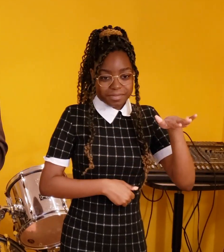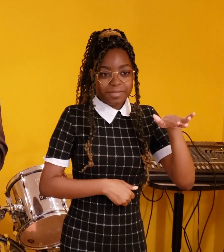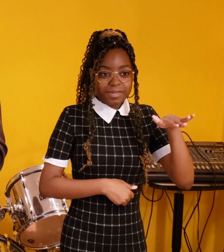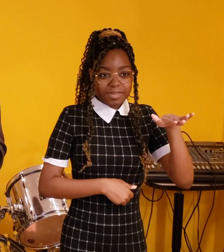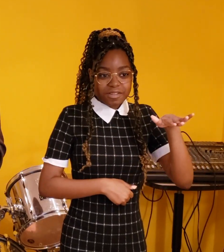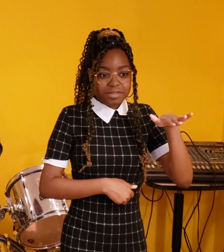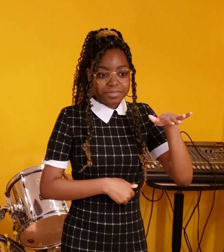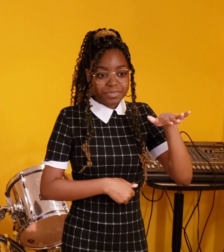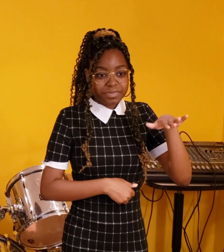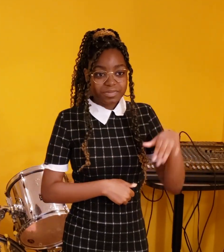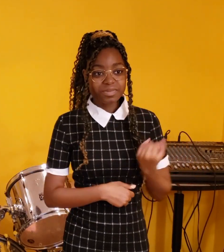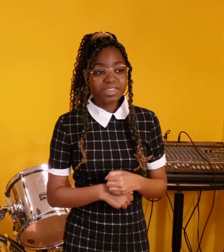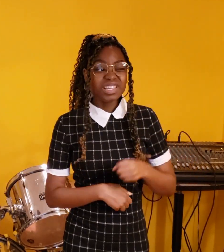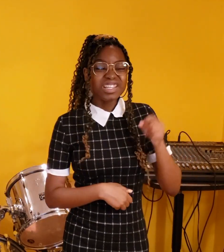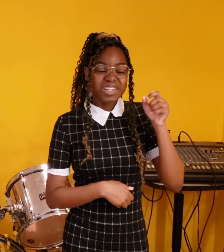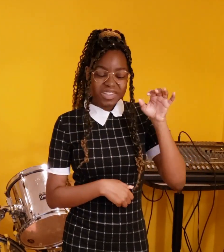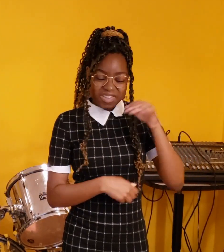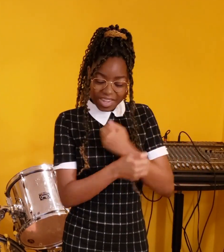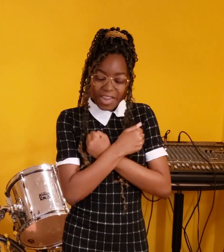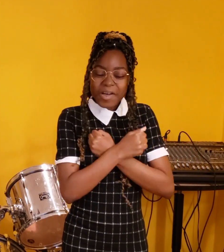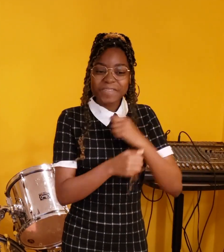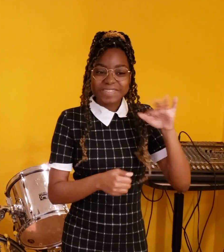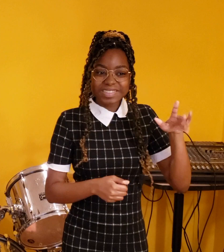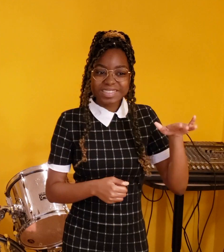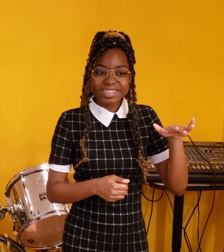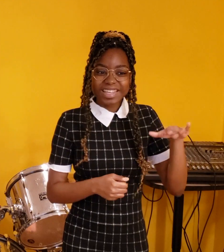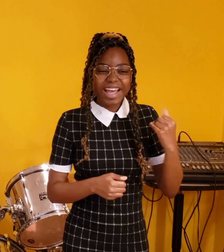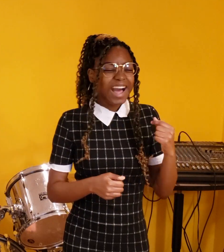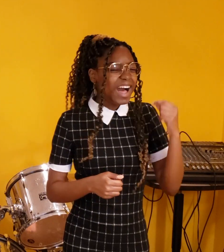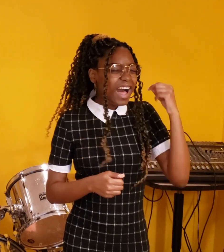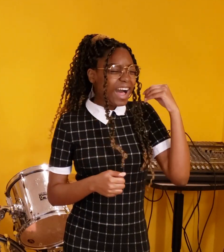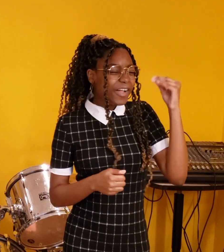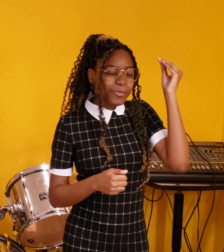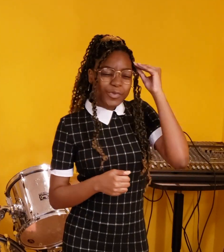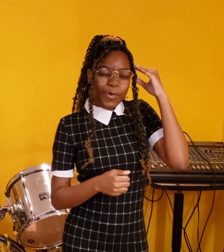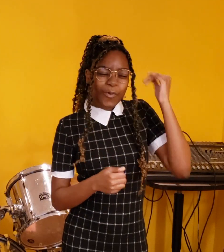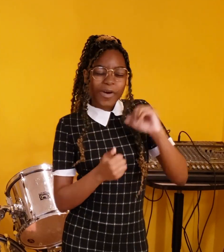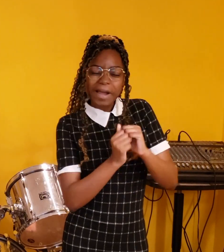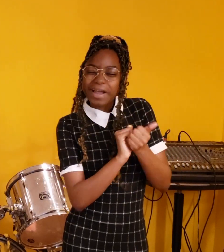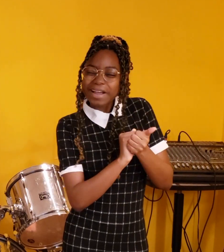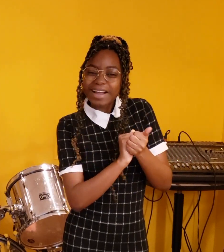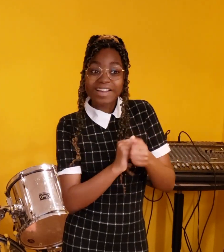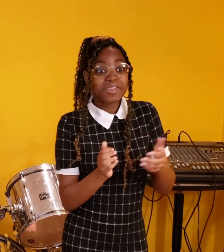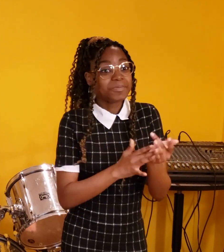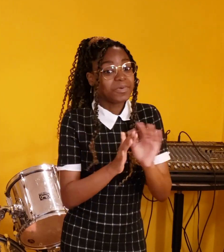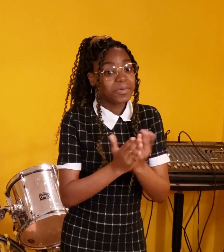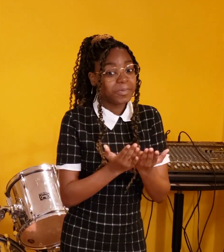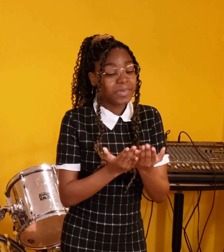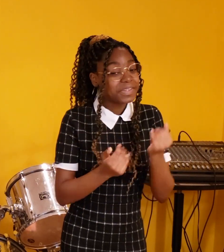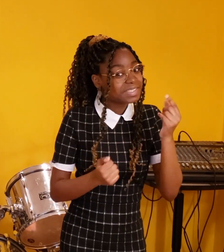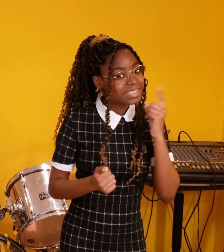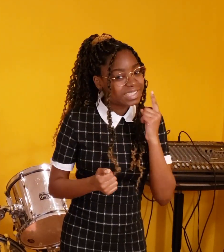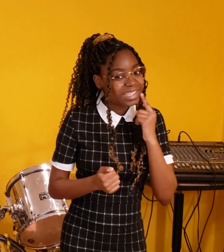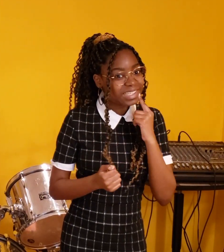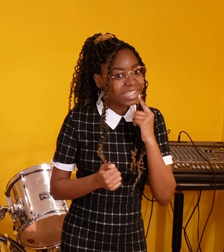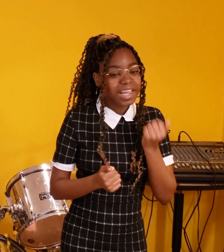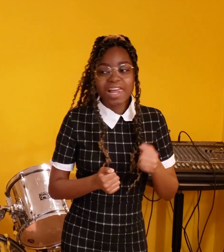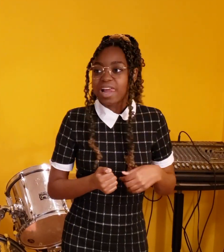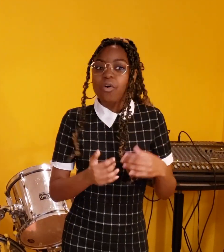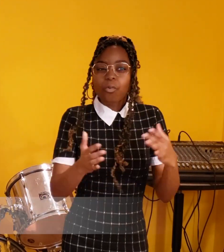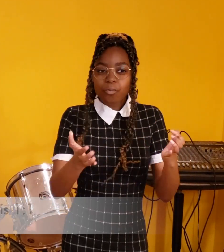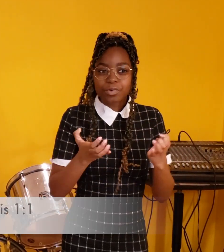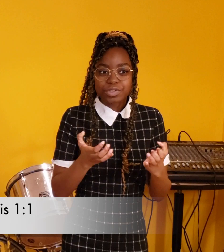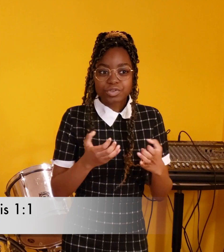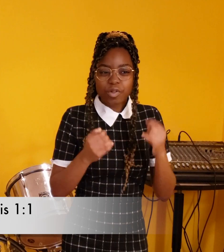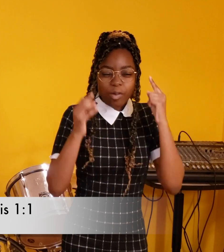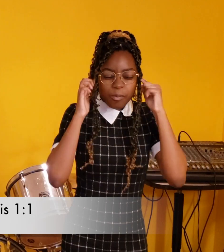There was love. Love existed. How do I know this? How do we know this? Look what the Bible says. Now, and I want you to watch this